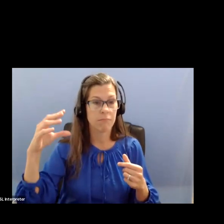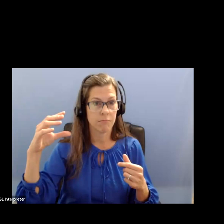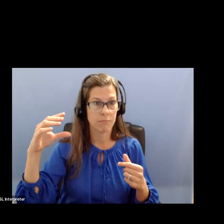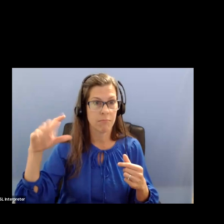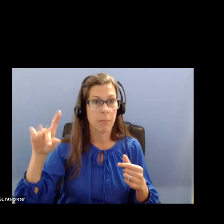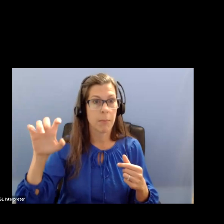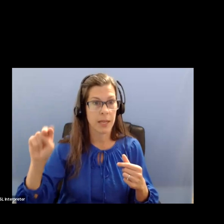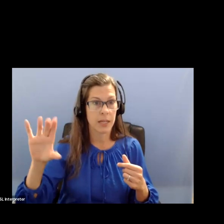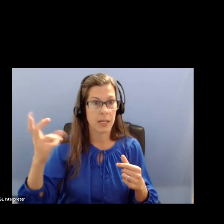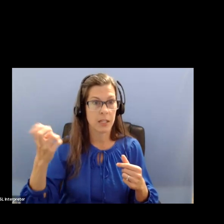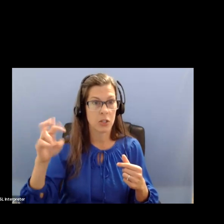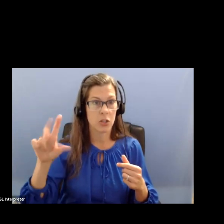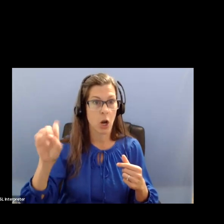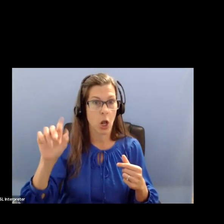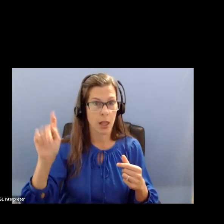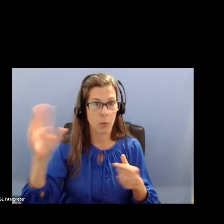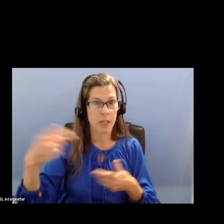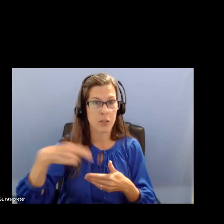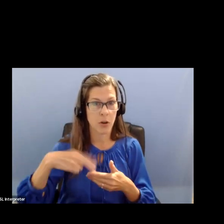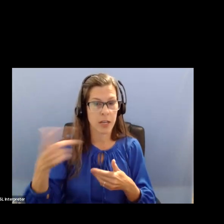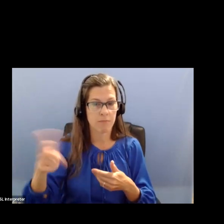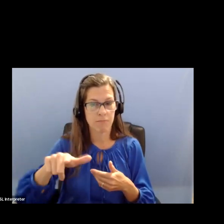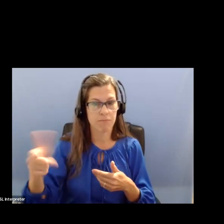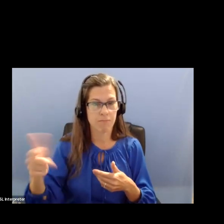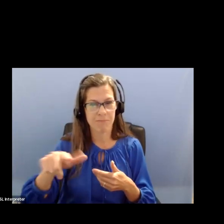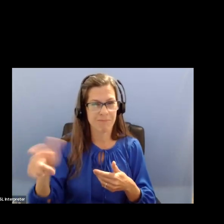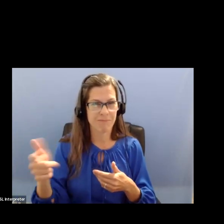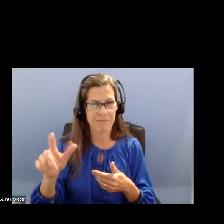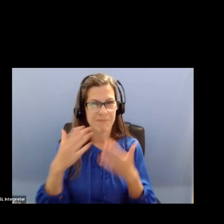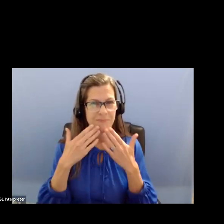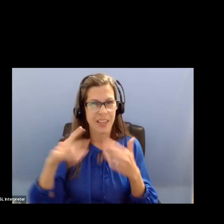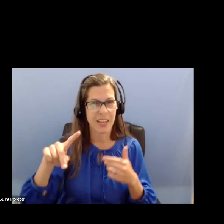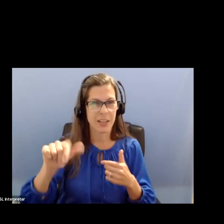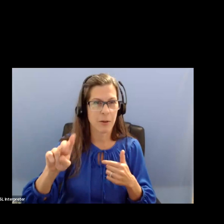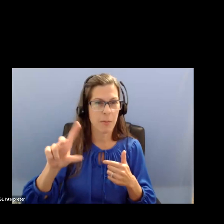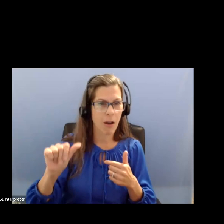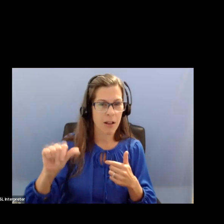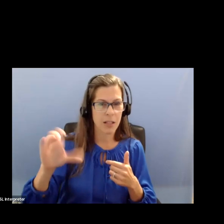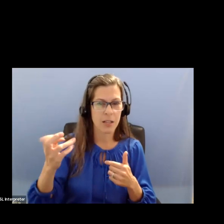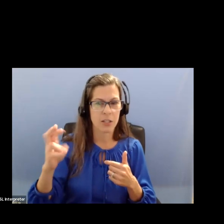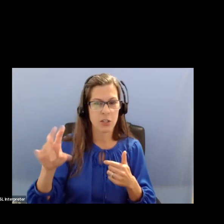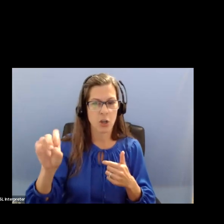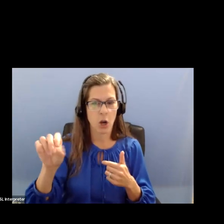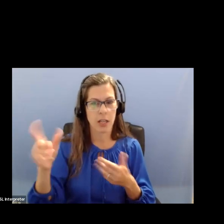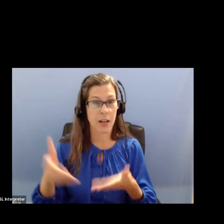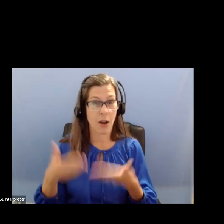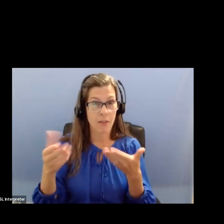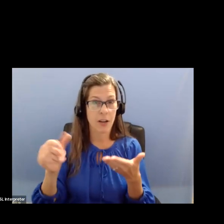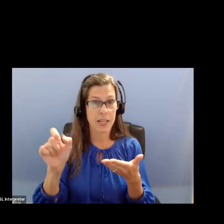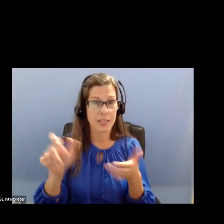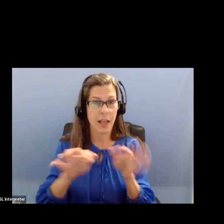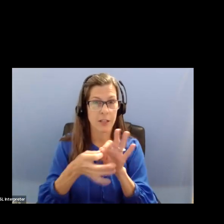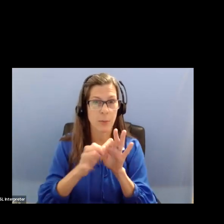also joining us and we'll be switching off with Paula. So big thank you to Paula and Charlotte for offering ASL interpretation support